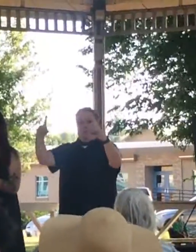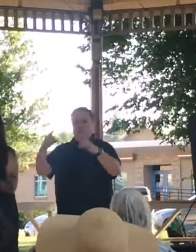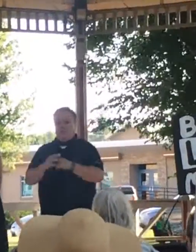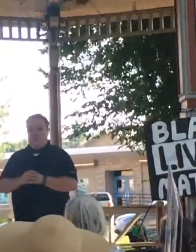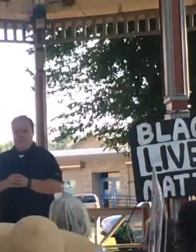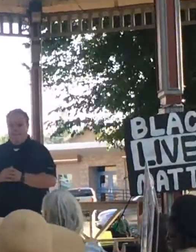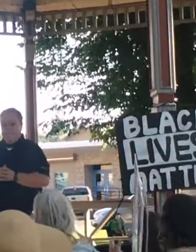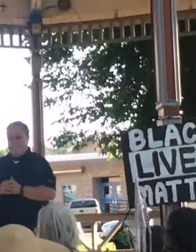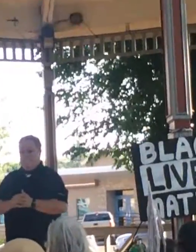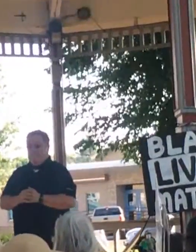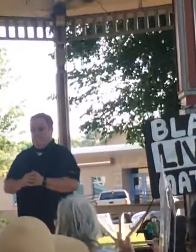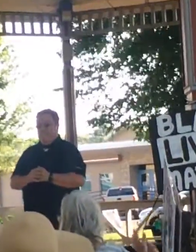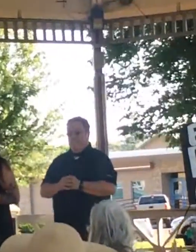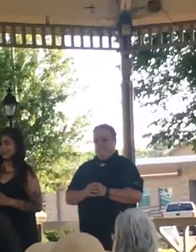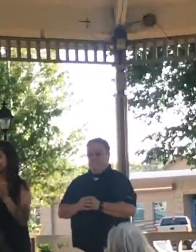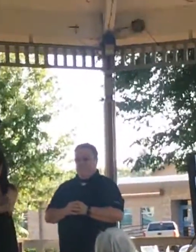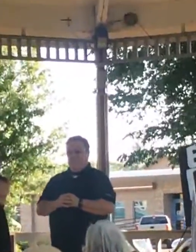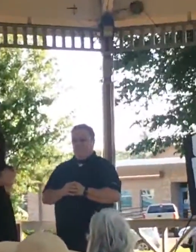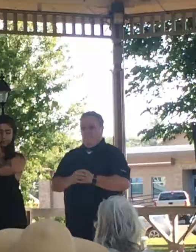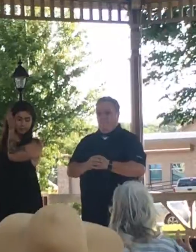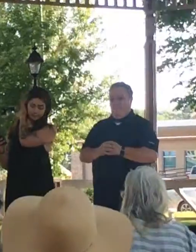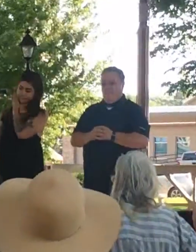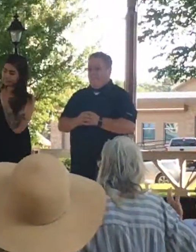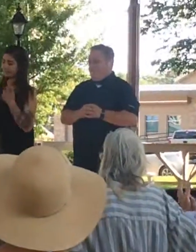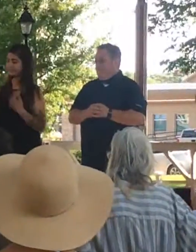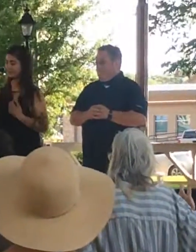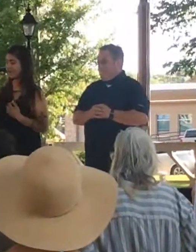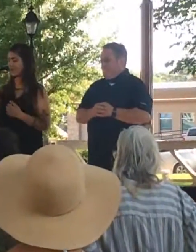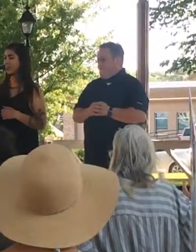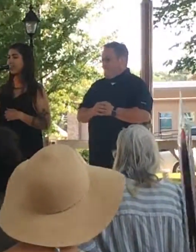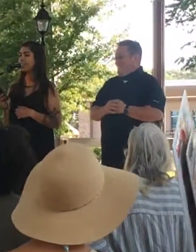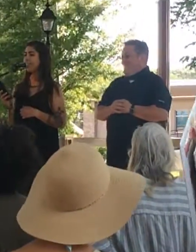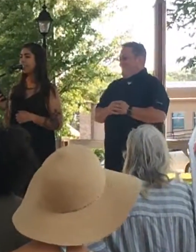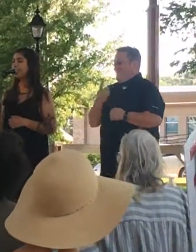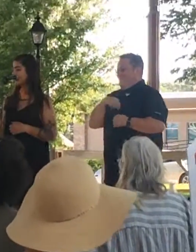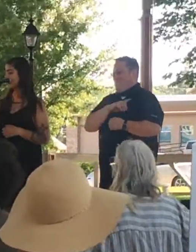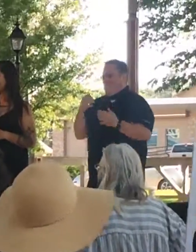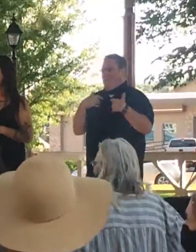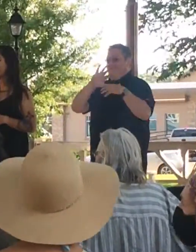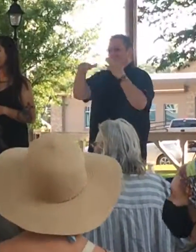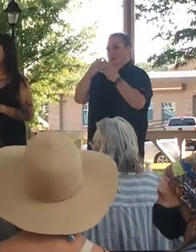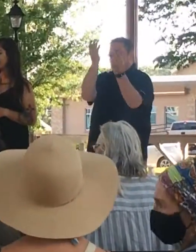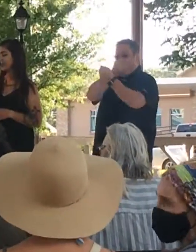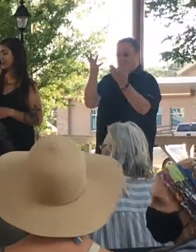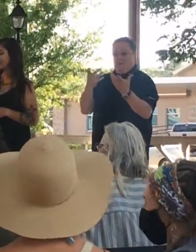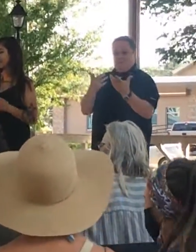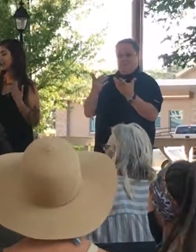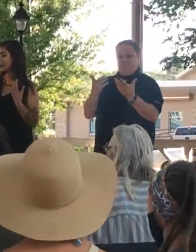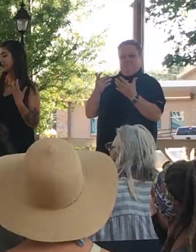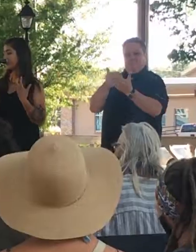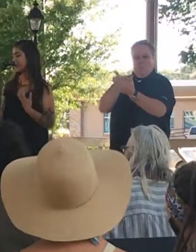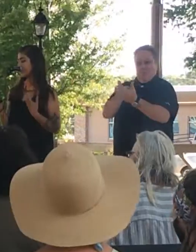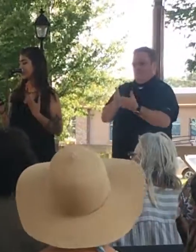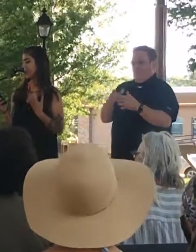down, one down. You're better here. We have all of the information at our fingertips,